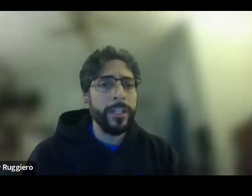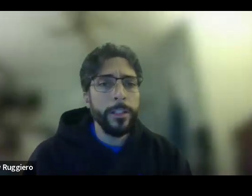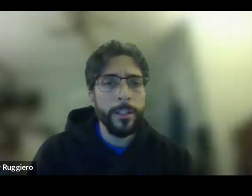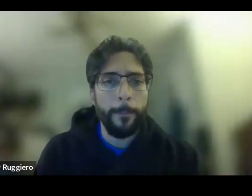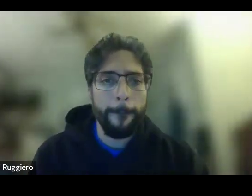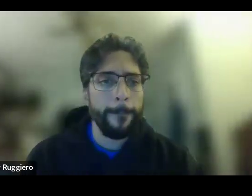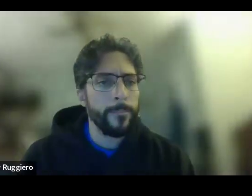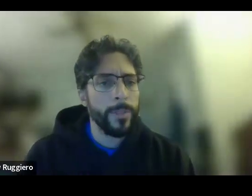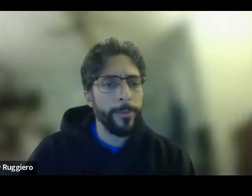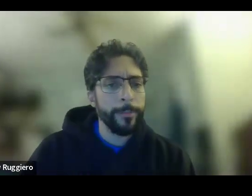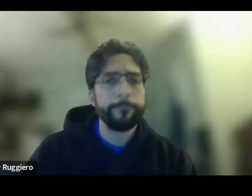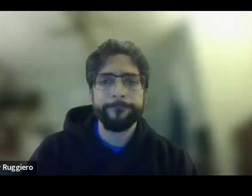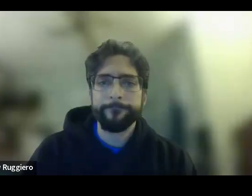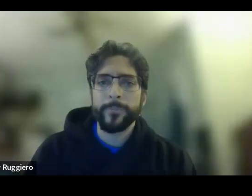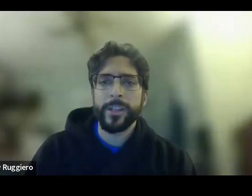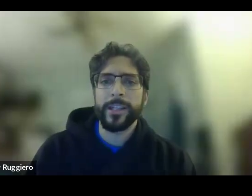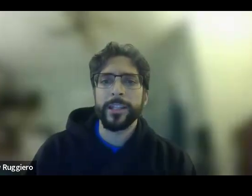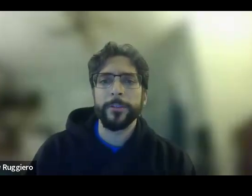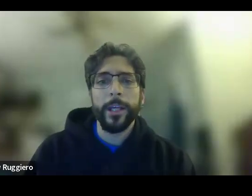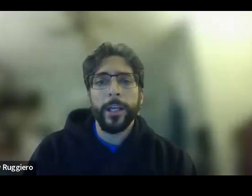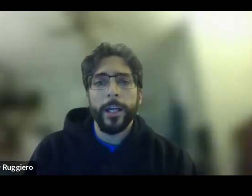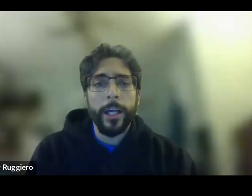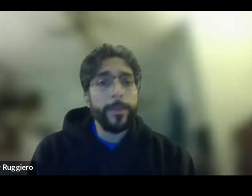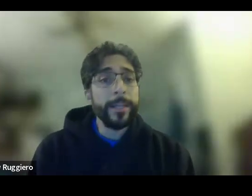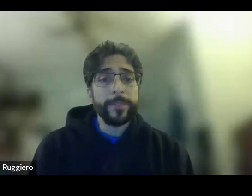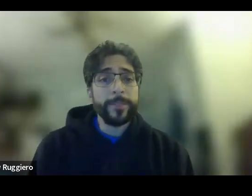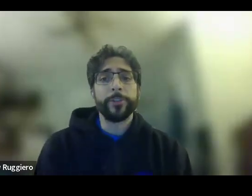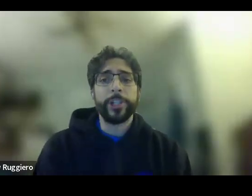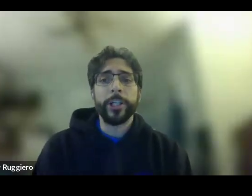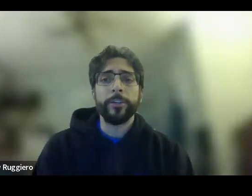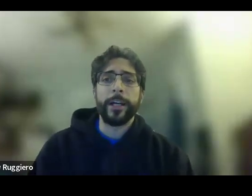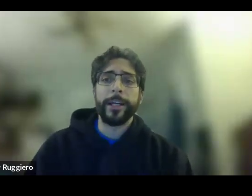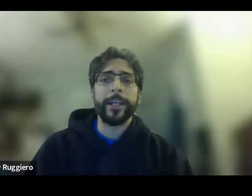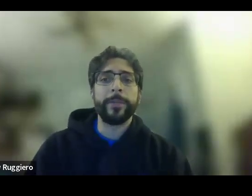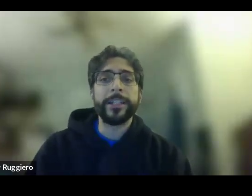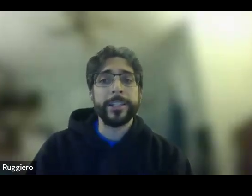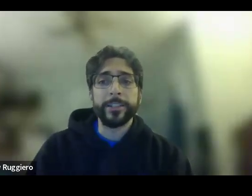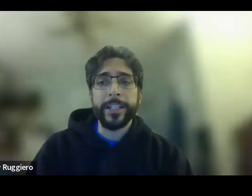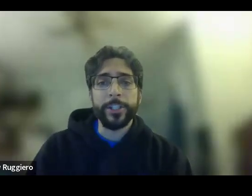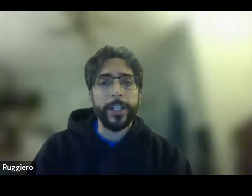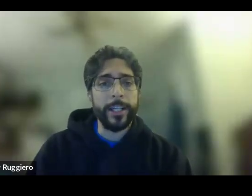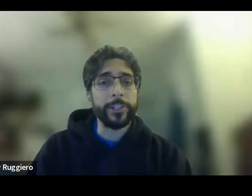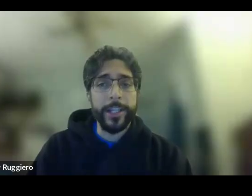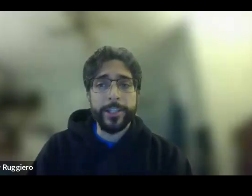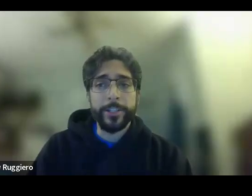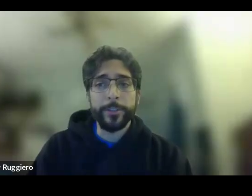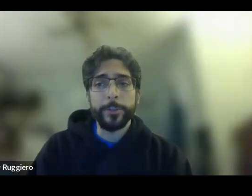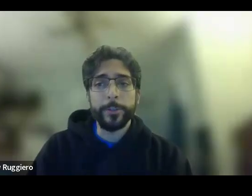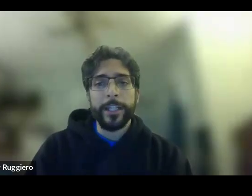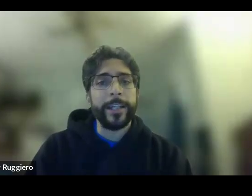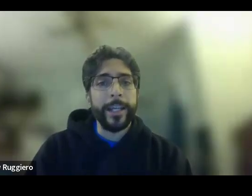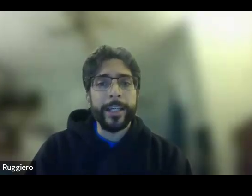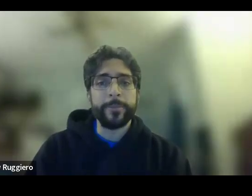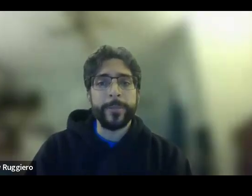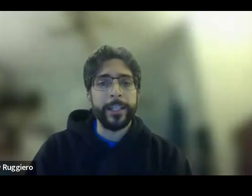Good evening. Good evening. You can start. Thank you. My name is Matthew Ruggiero. I am an ESL teacher at English High